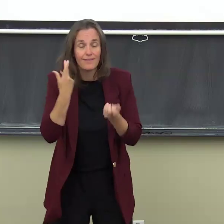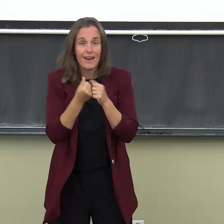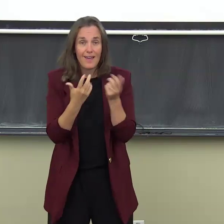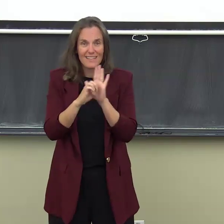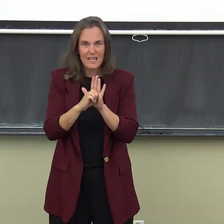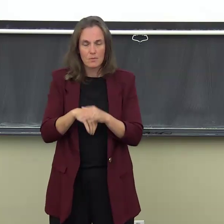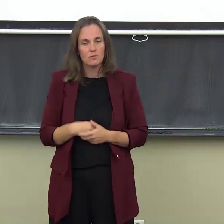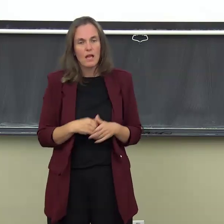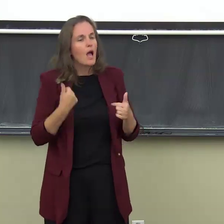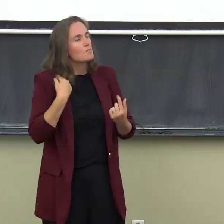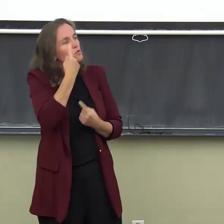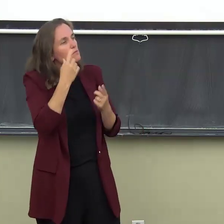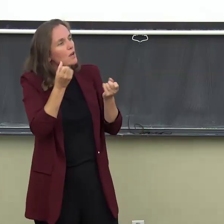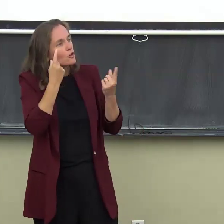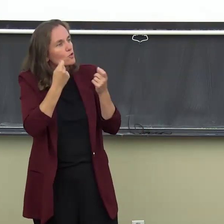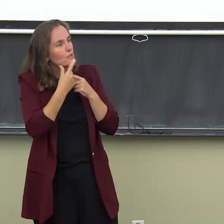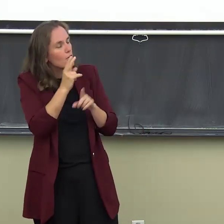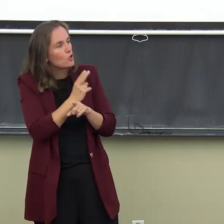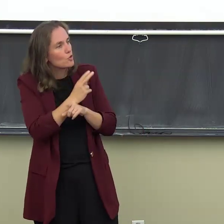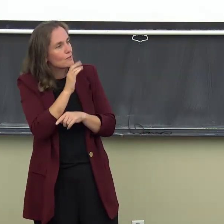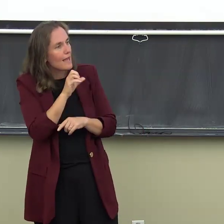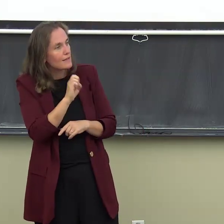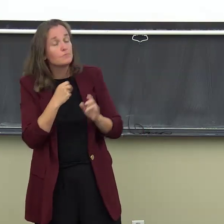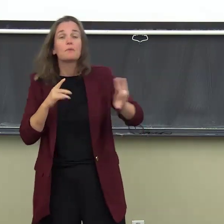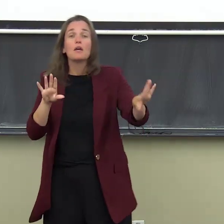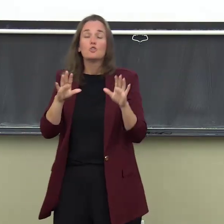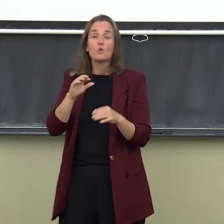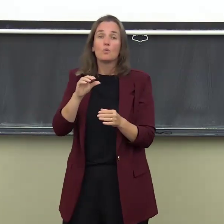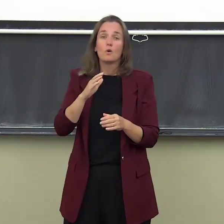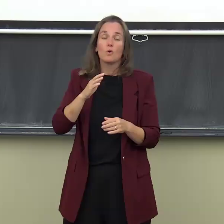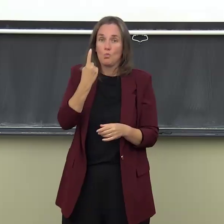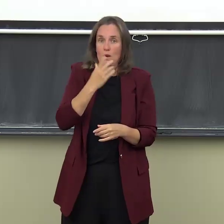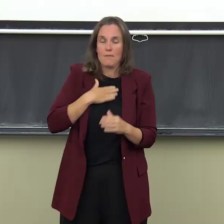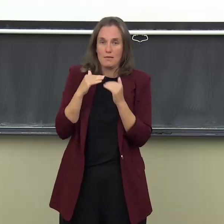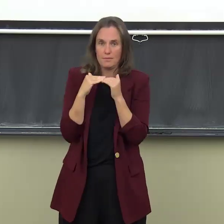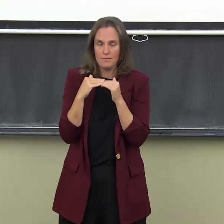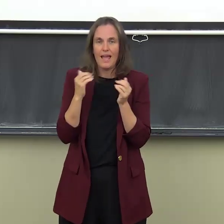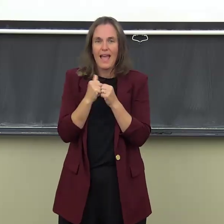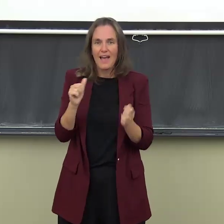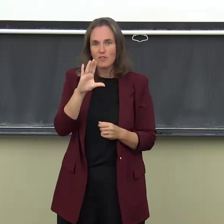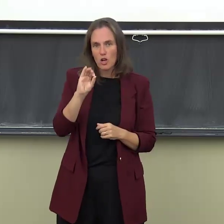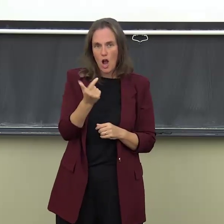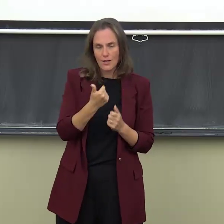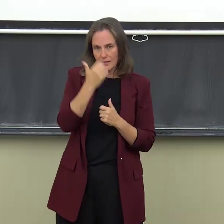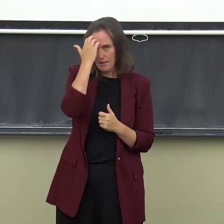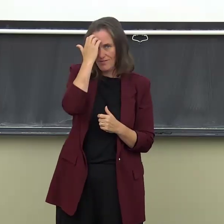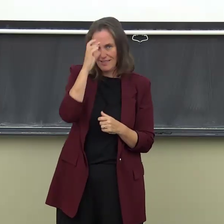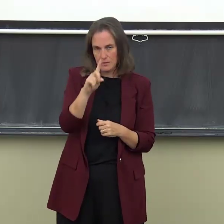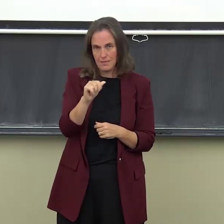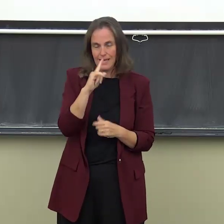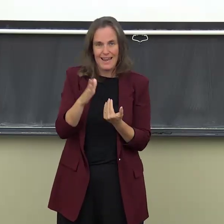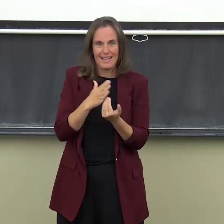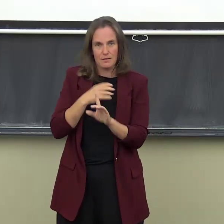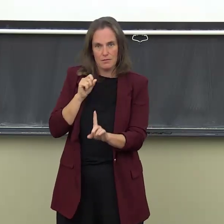to. So a colleague of mine, has cognitive disabilities and is very